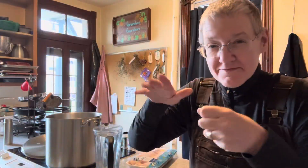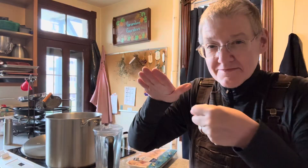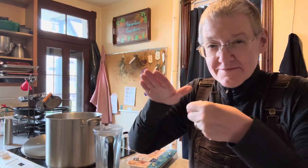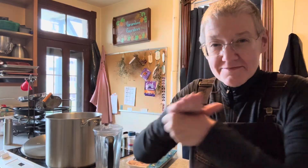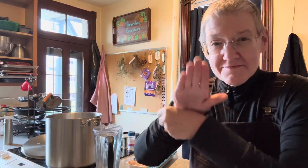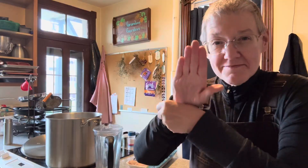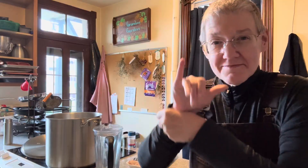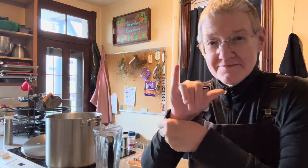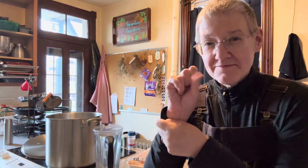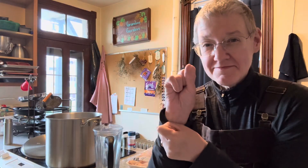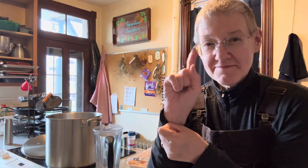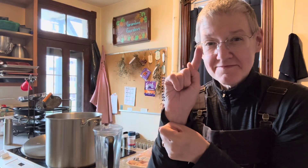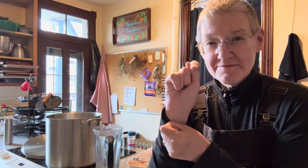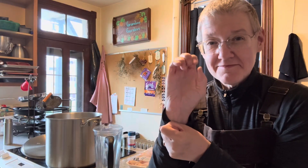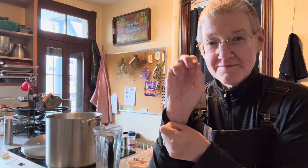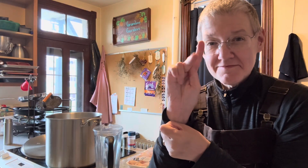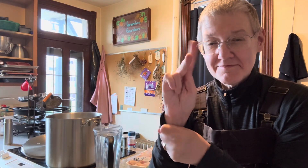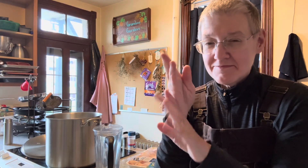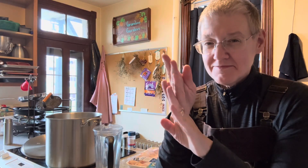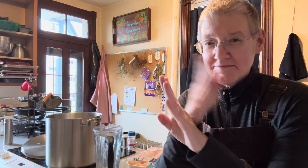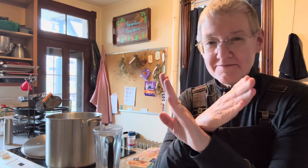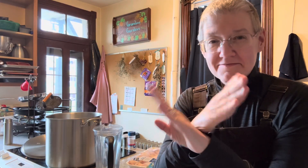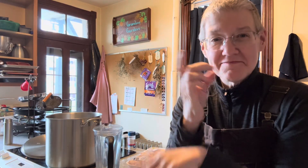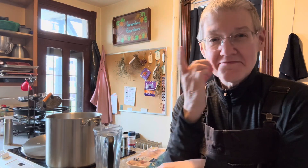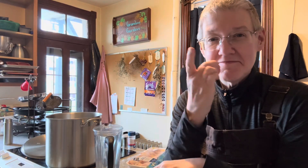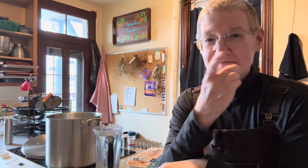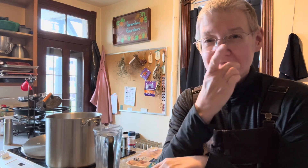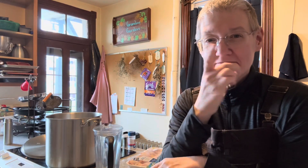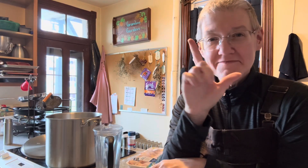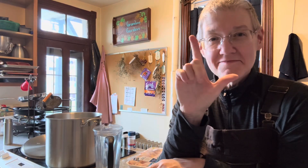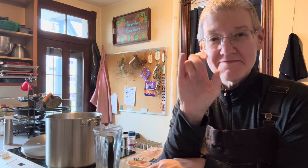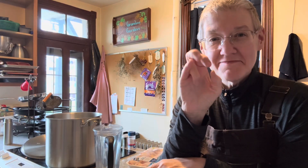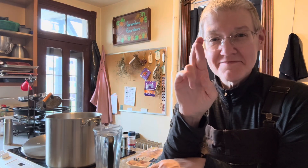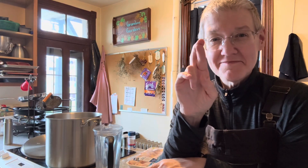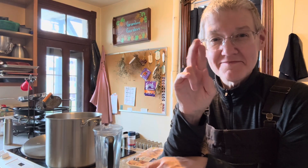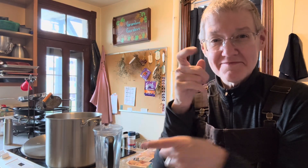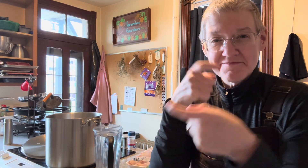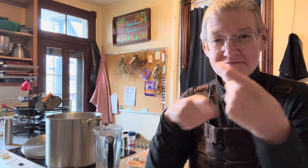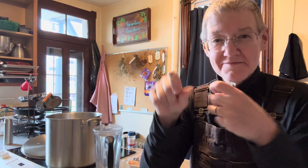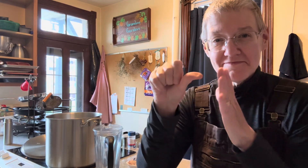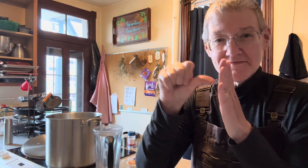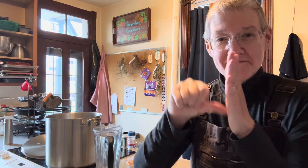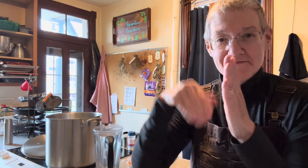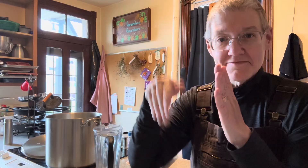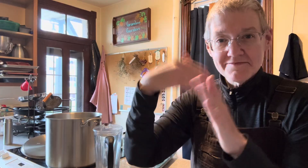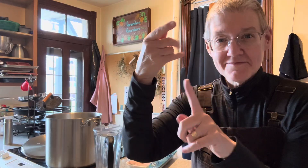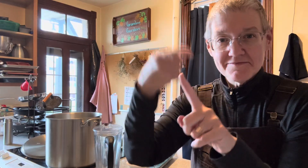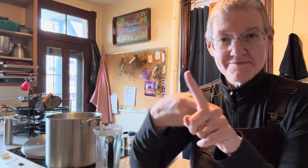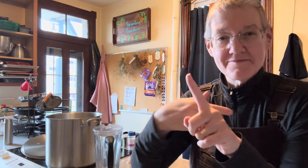My goal is to fully be stocked of 3 months of food before Dale's liver transplant next